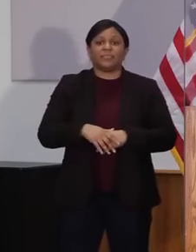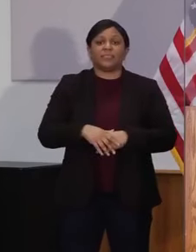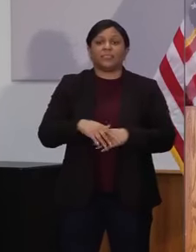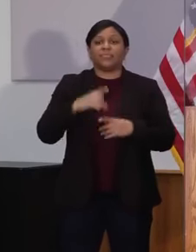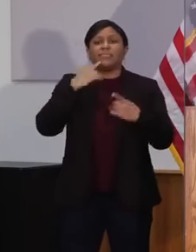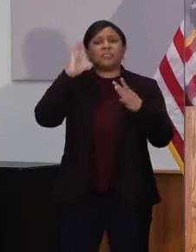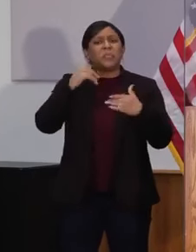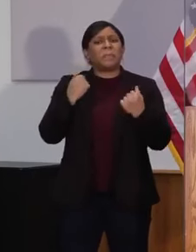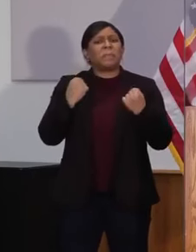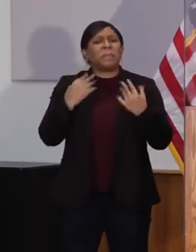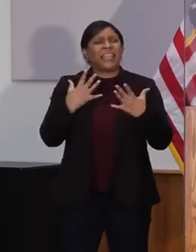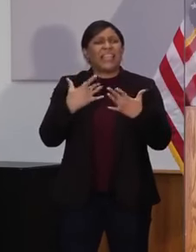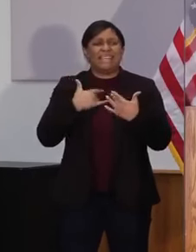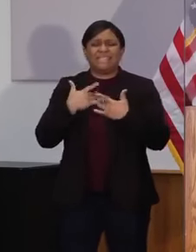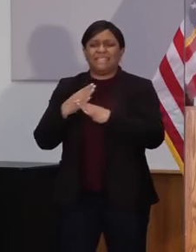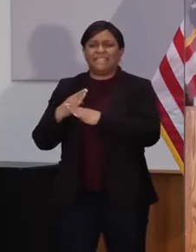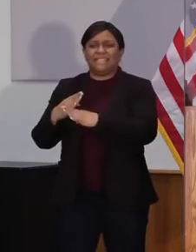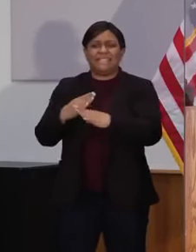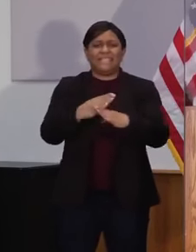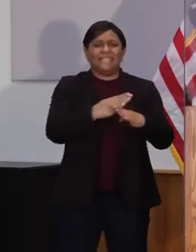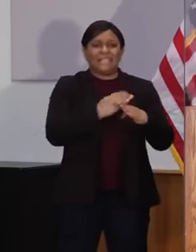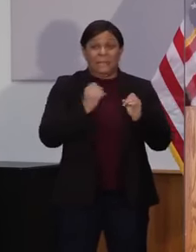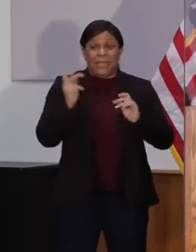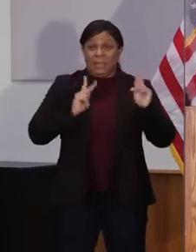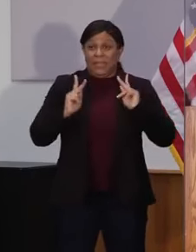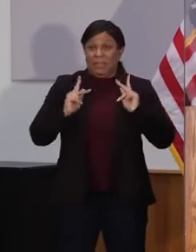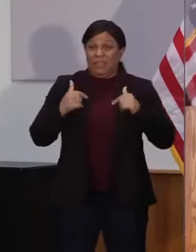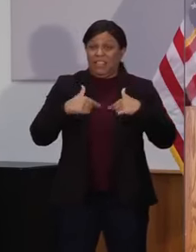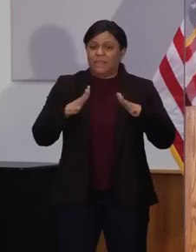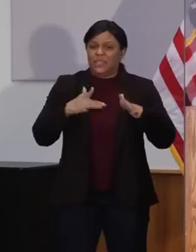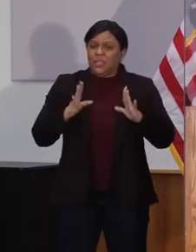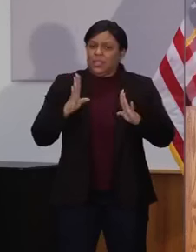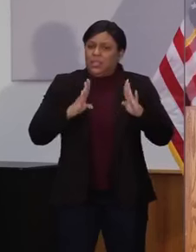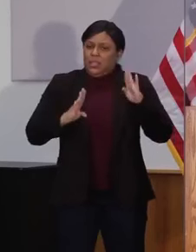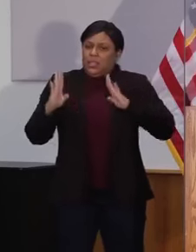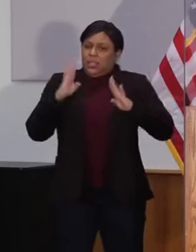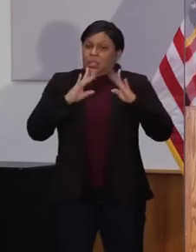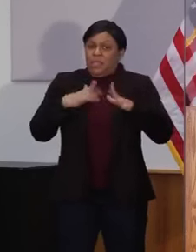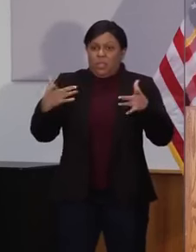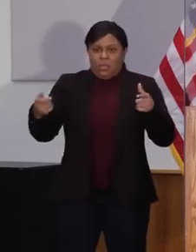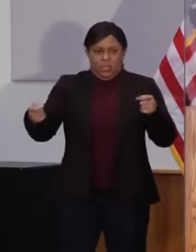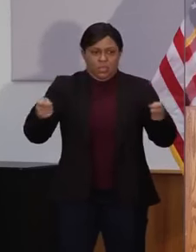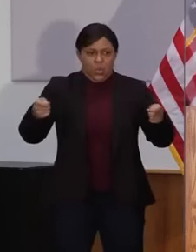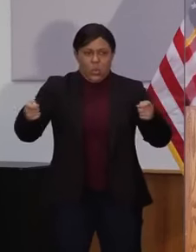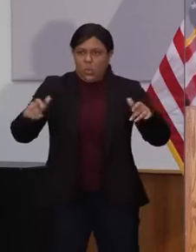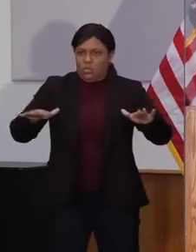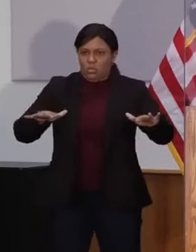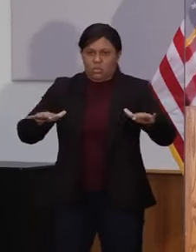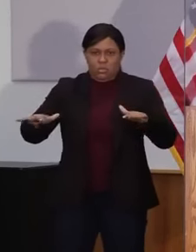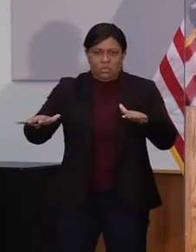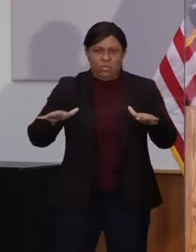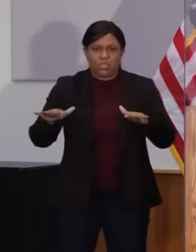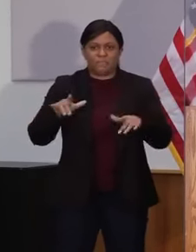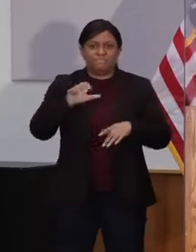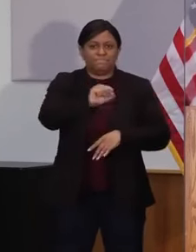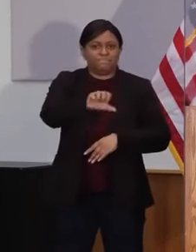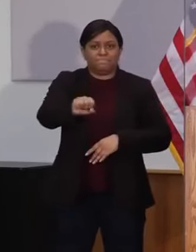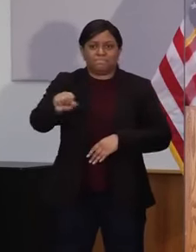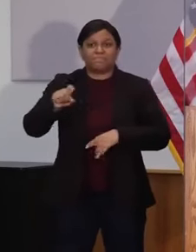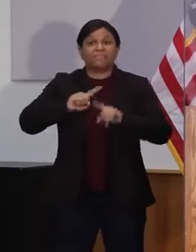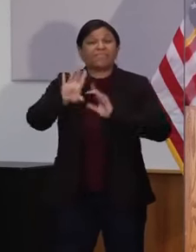about, they're concerned about liability and they're concerned about command and control. But as any other good